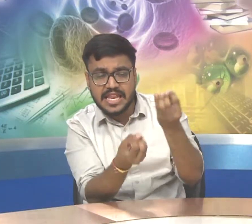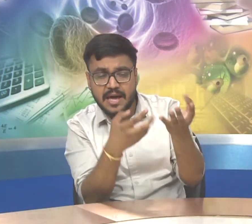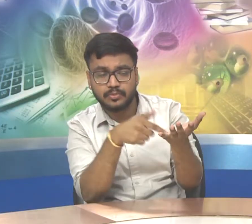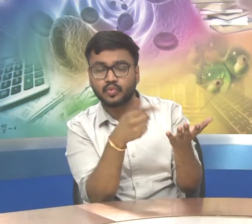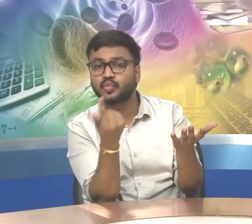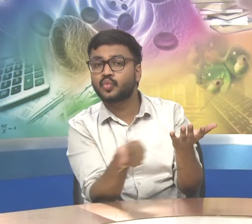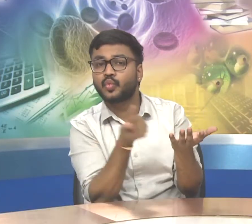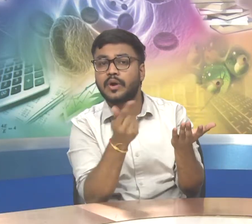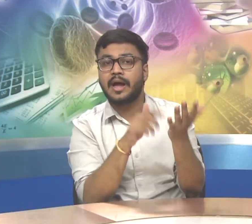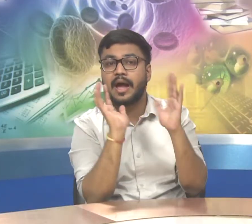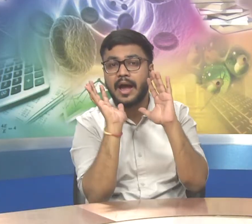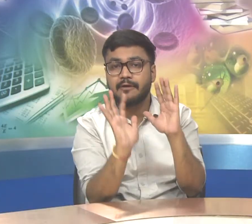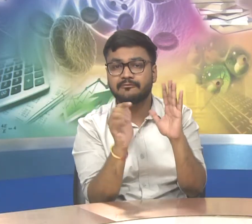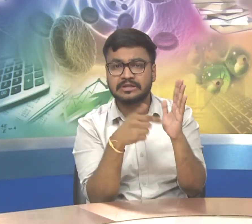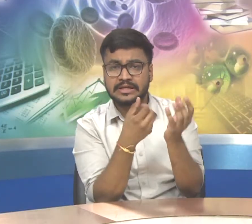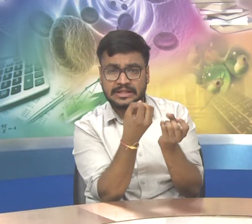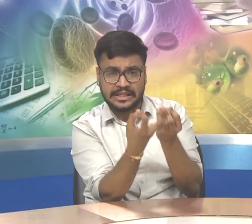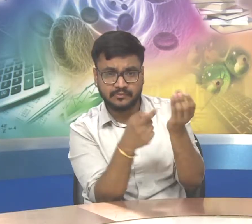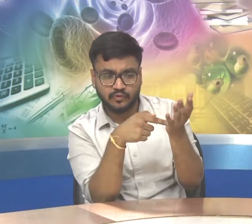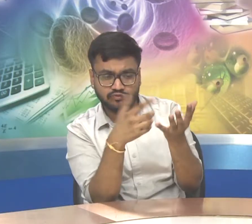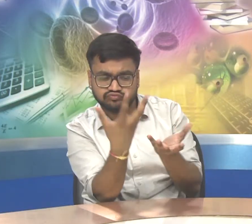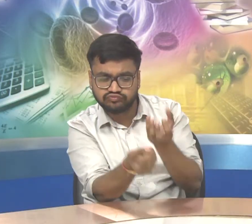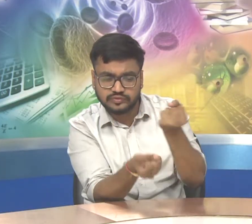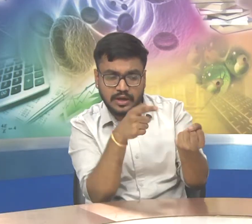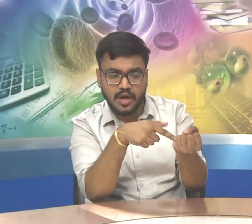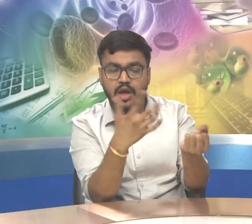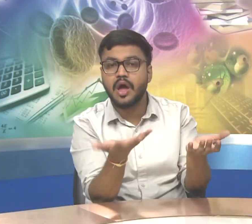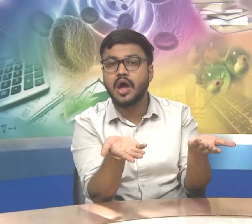to measure atomic masses.